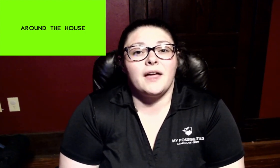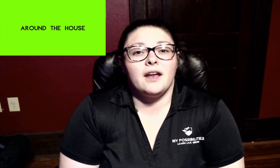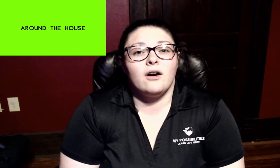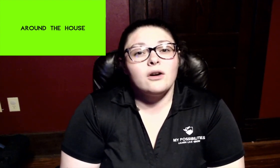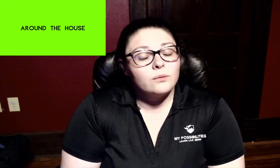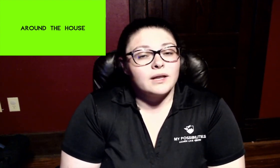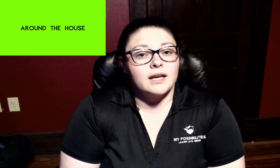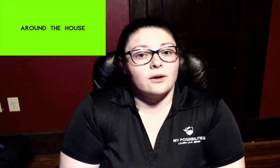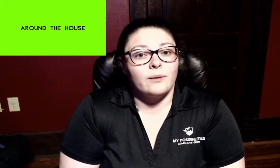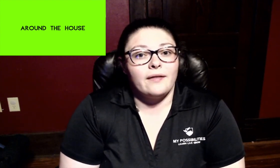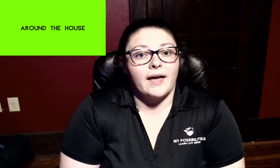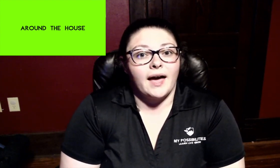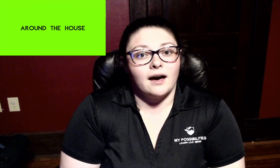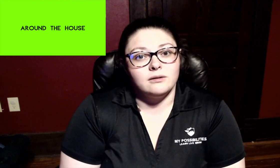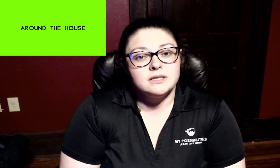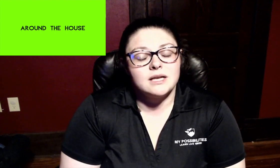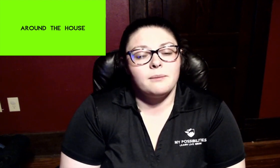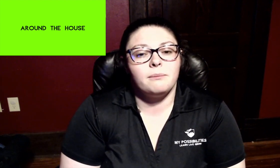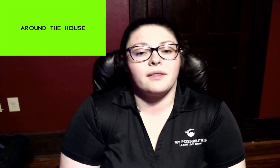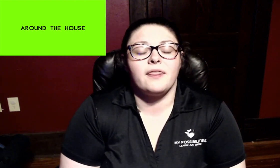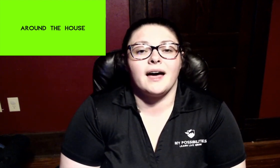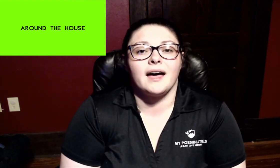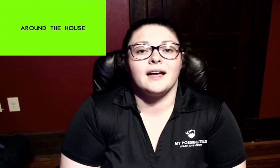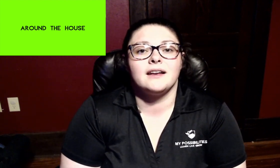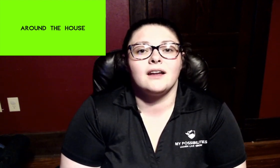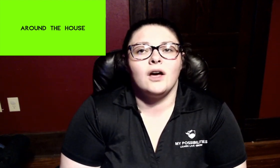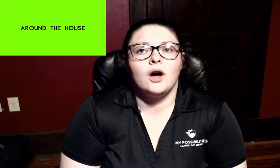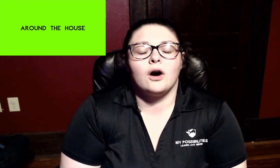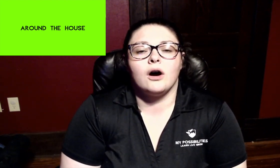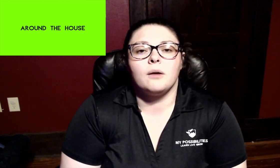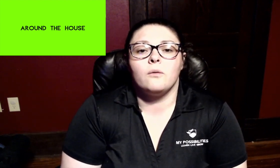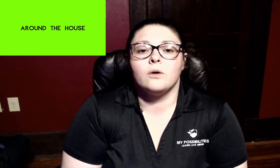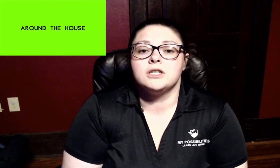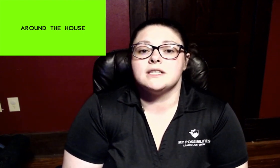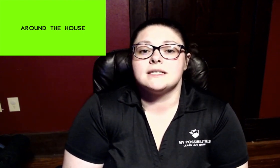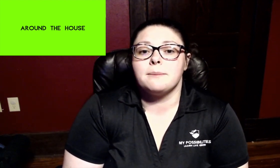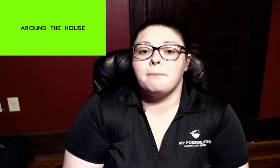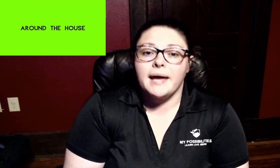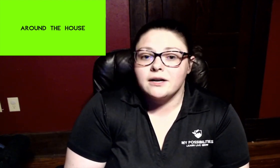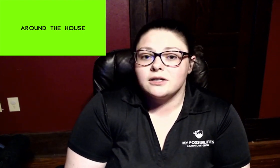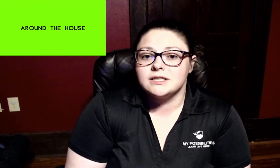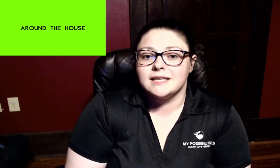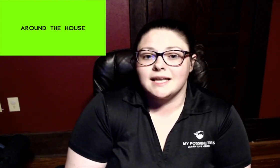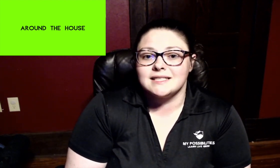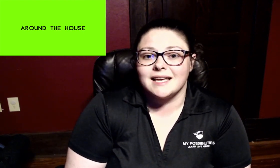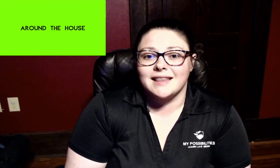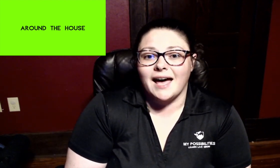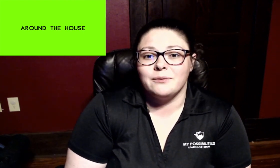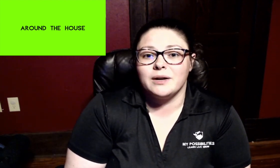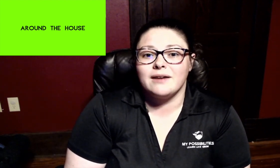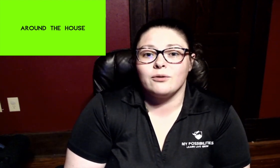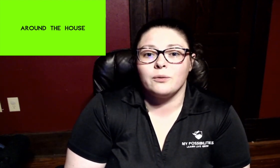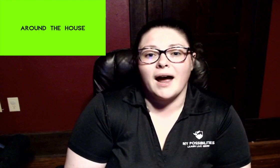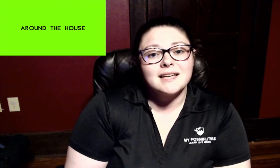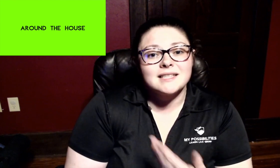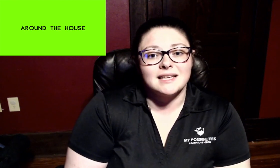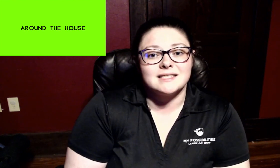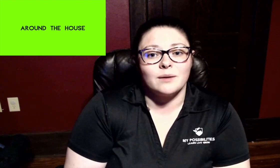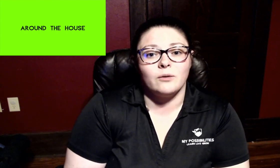aren't really around the house, but that are more just manners and things like that. And whenever we're asking someone, if